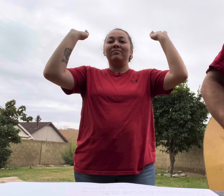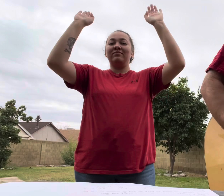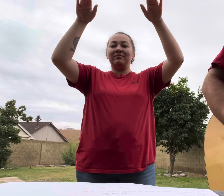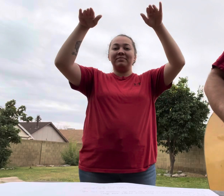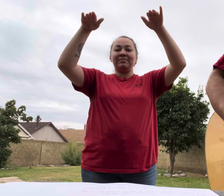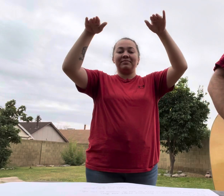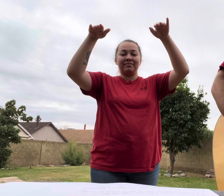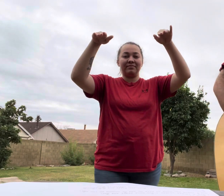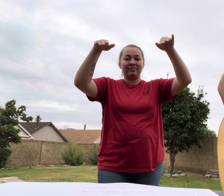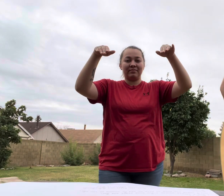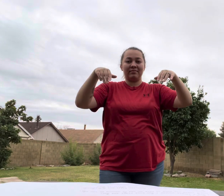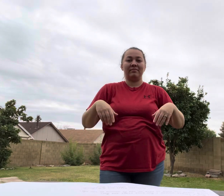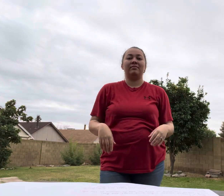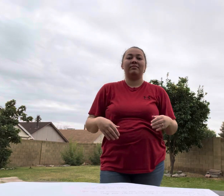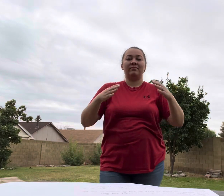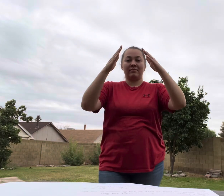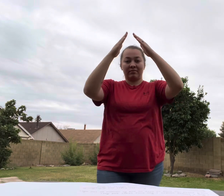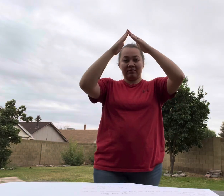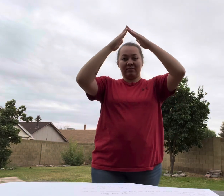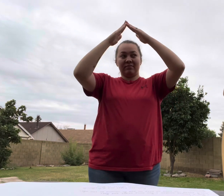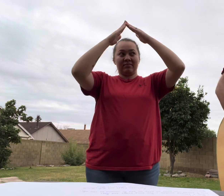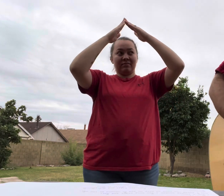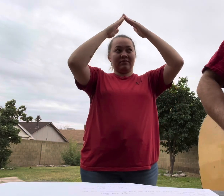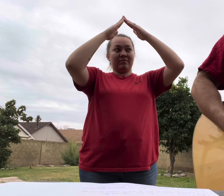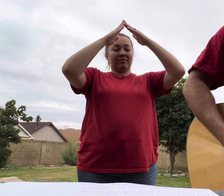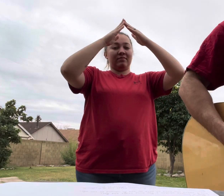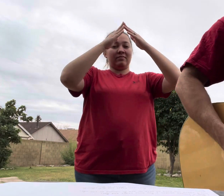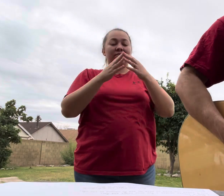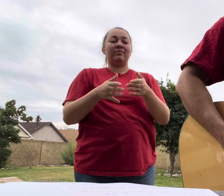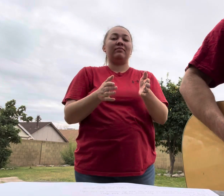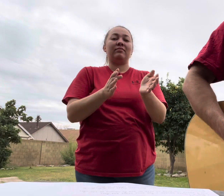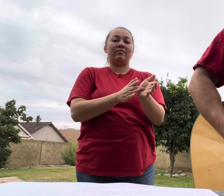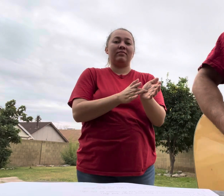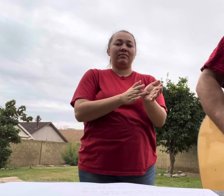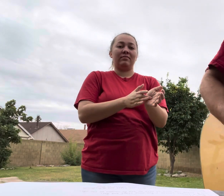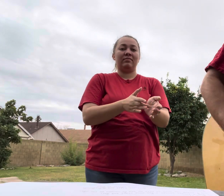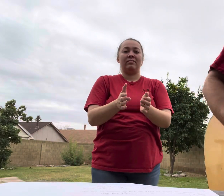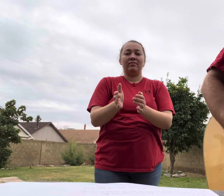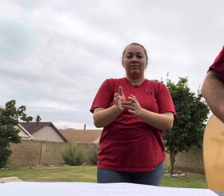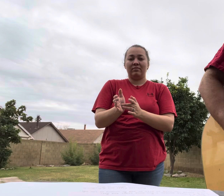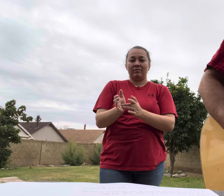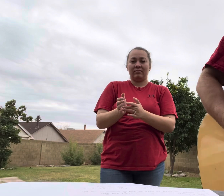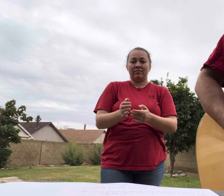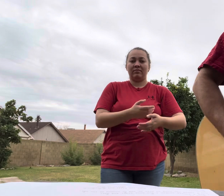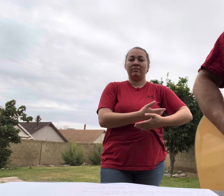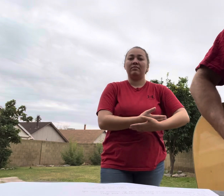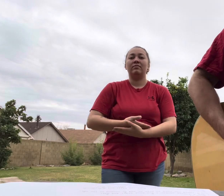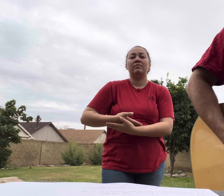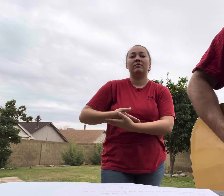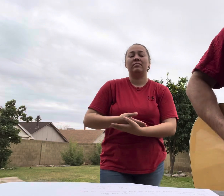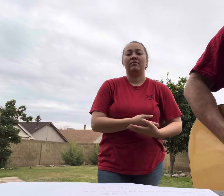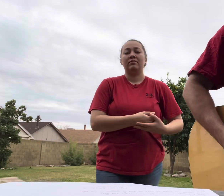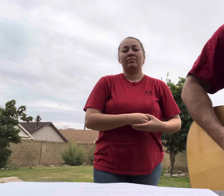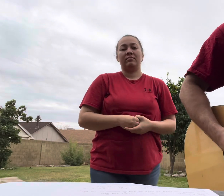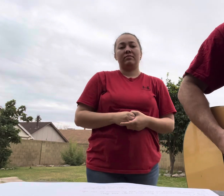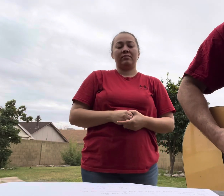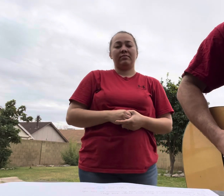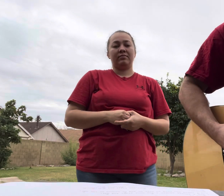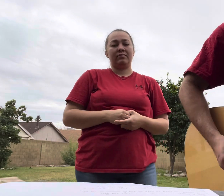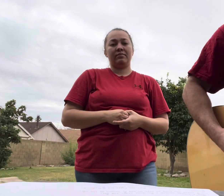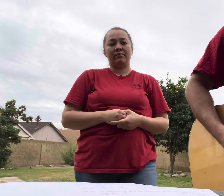everywhere. Go tell it on the mountain that Jesus Christ is born.